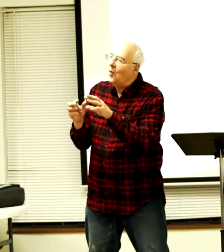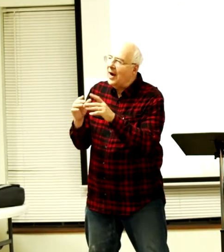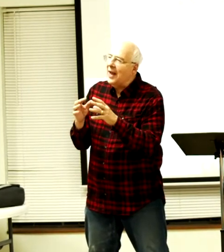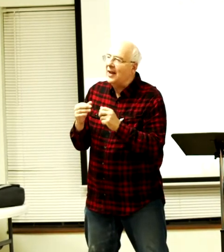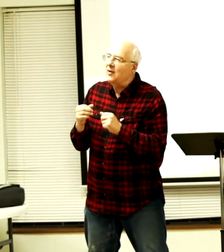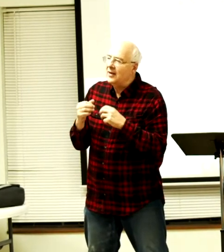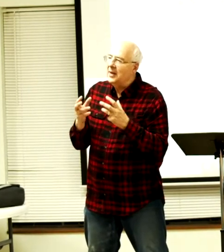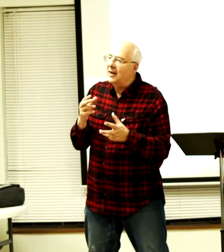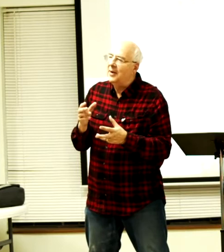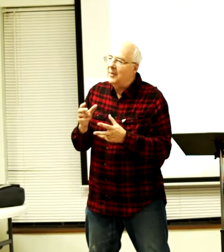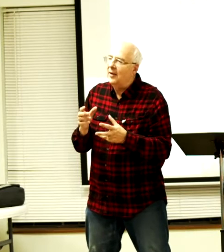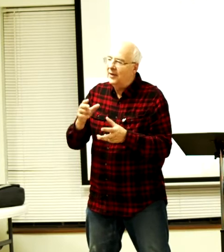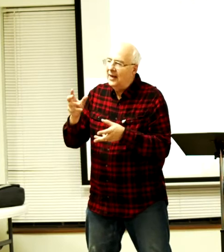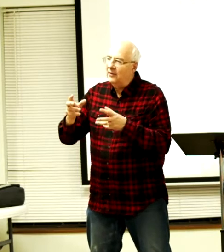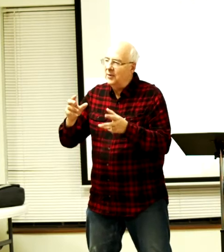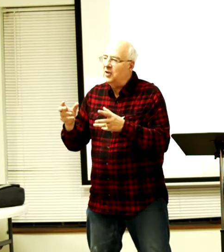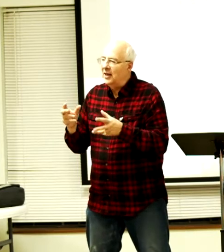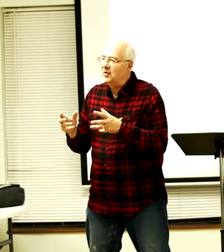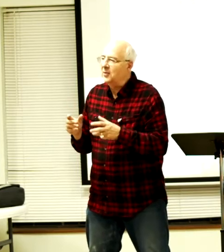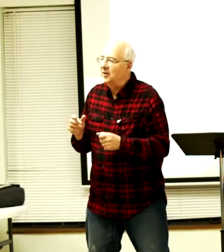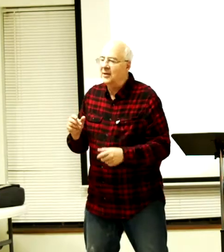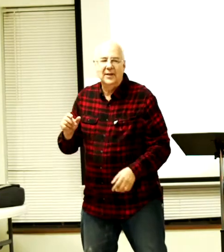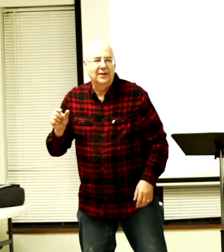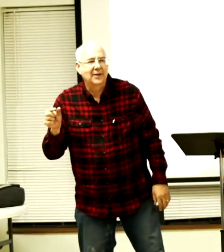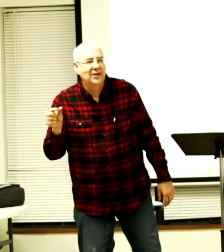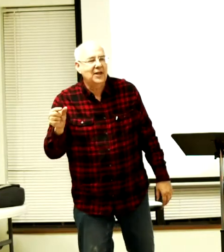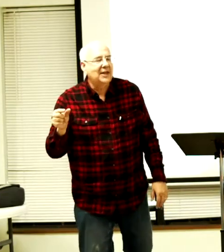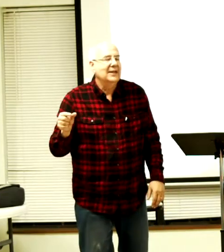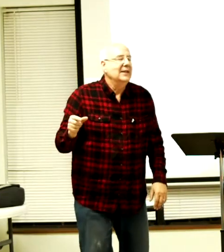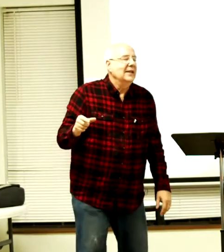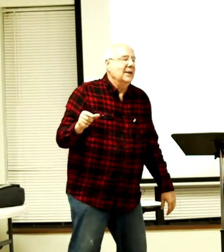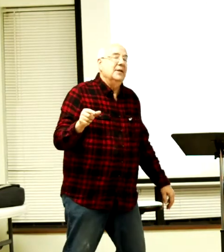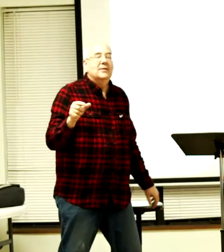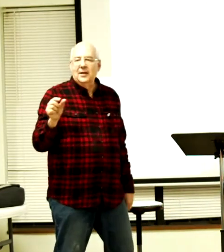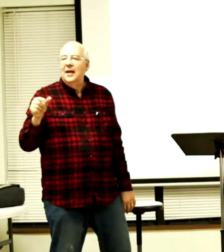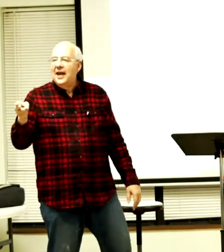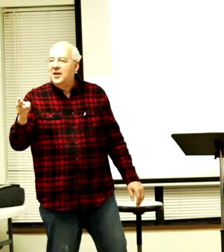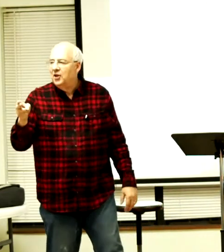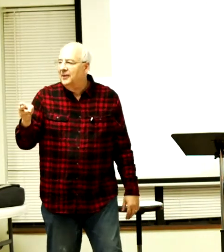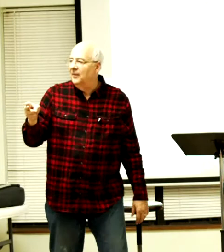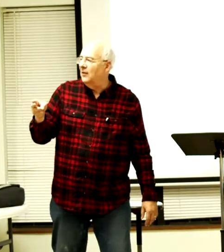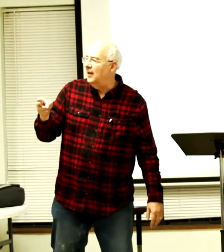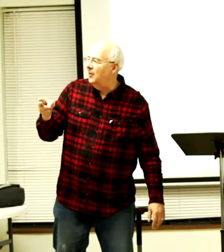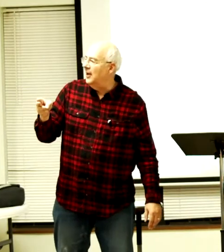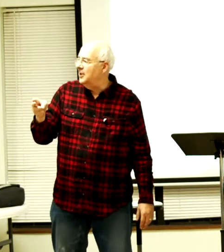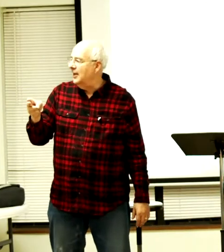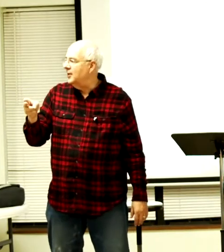quite accurate coming out of my mouth, and I have to adjust as we go along. Okay, G. H, I have to think of what comes next.